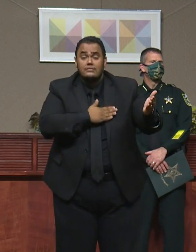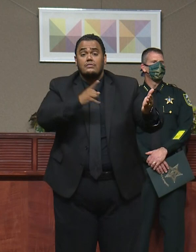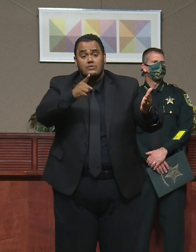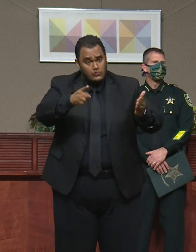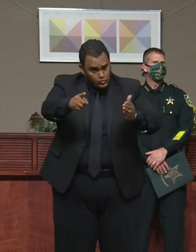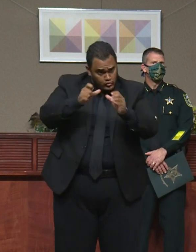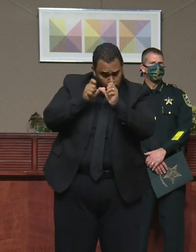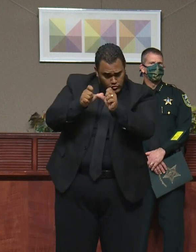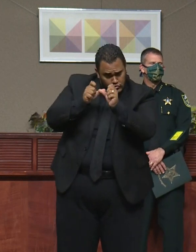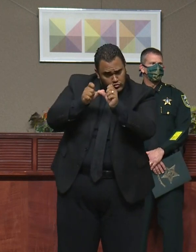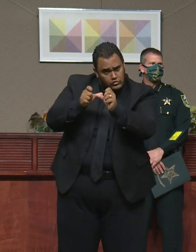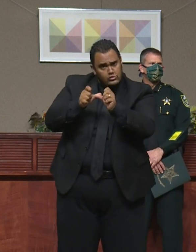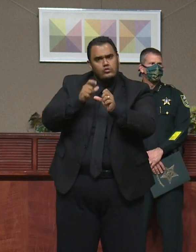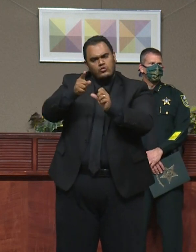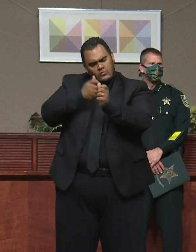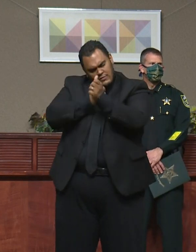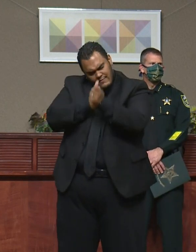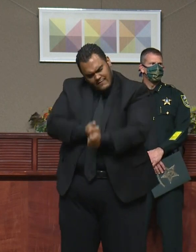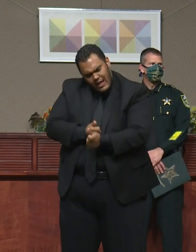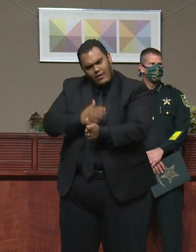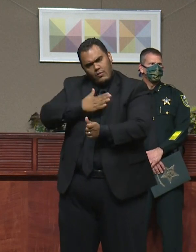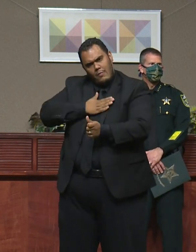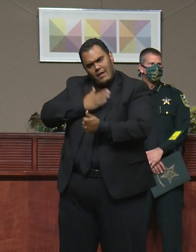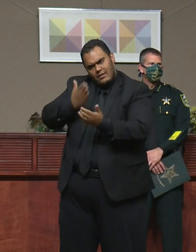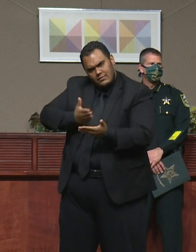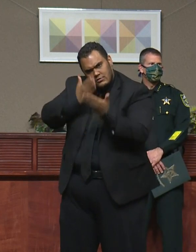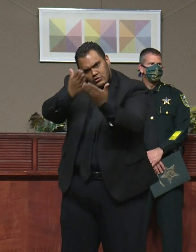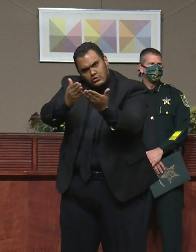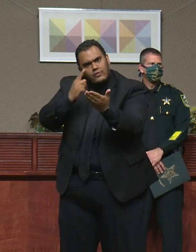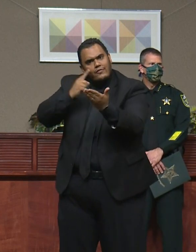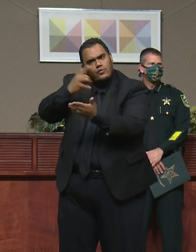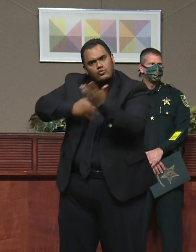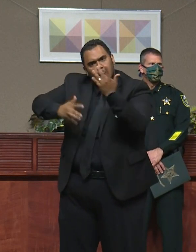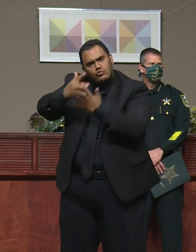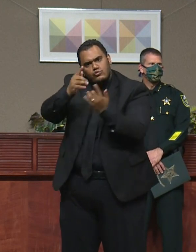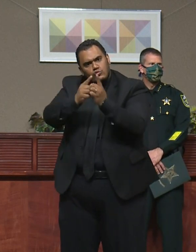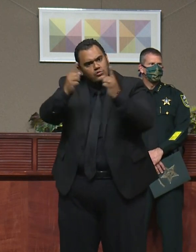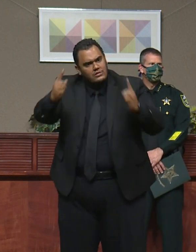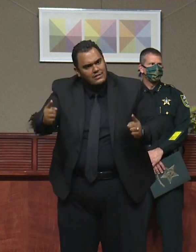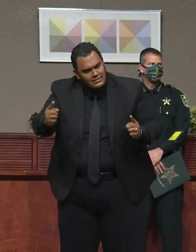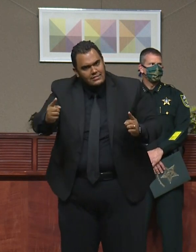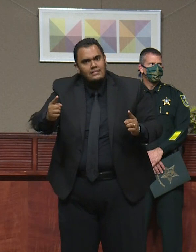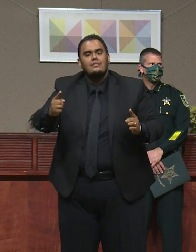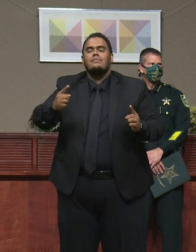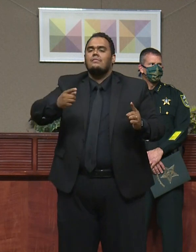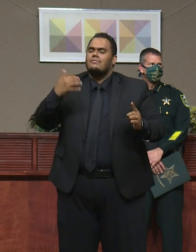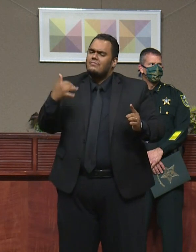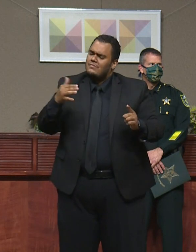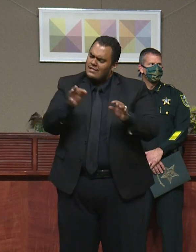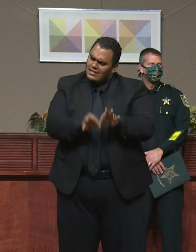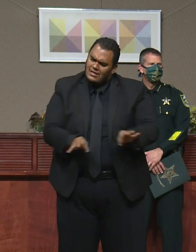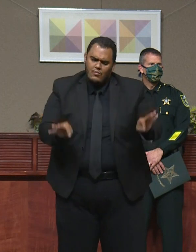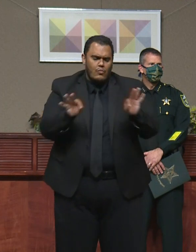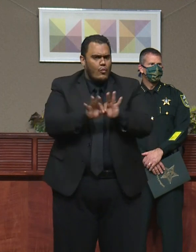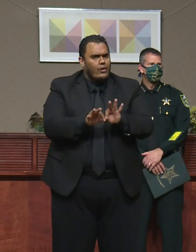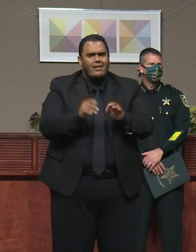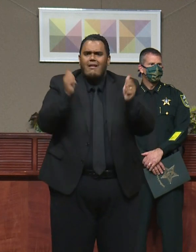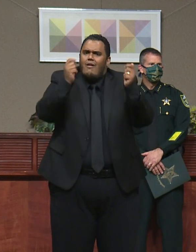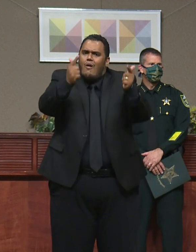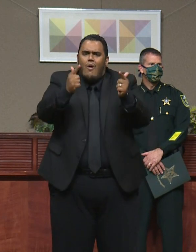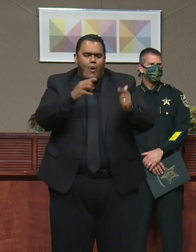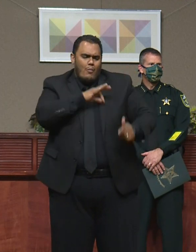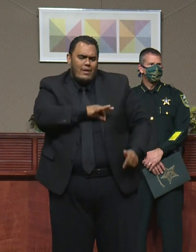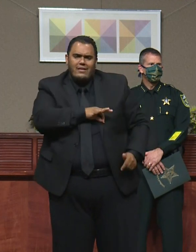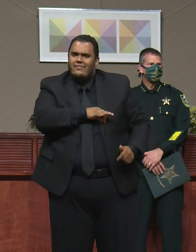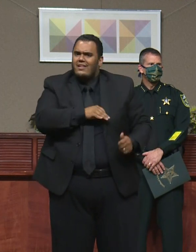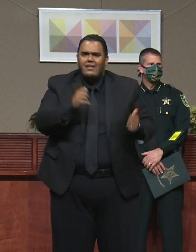to embrace the social distancing that we put in place. It is for all of our best interests to be able to do